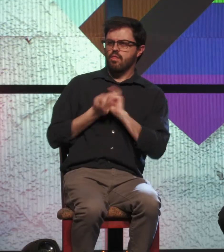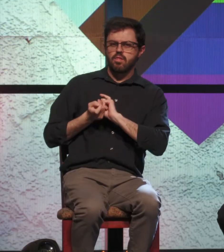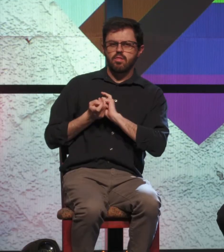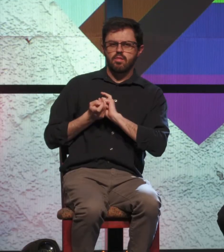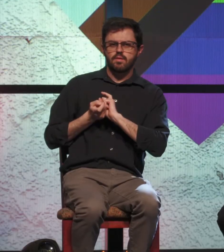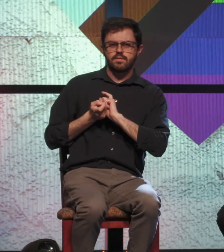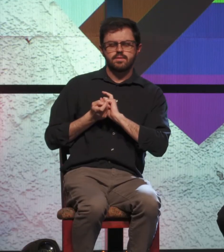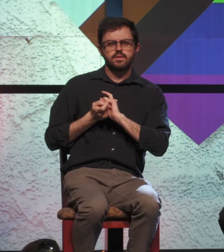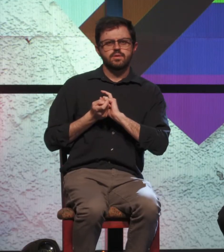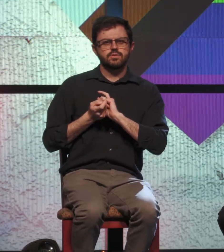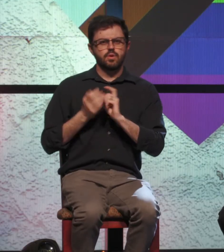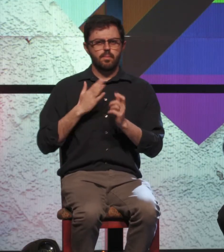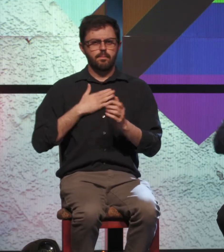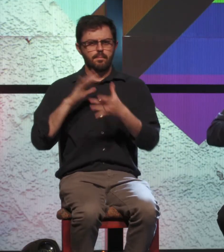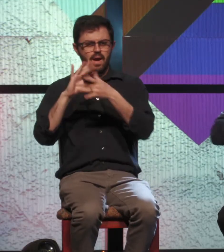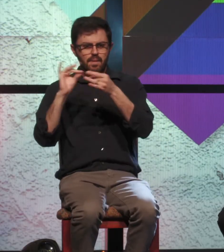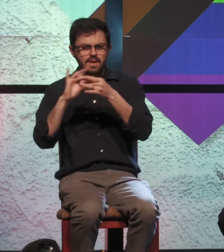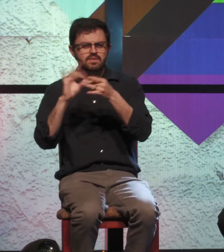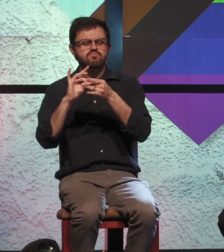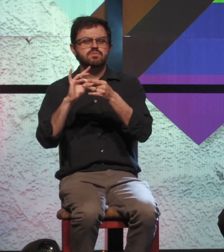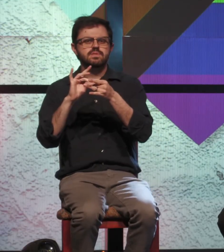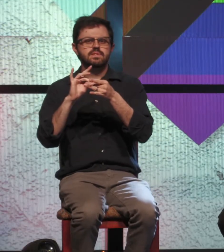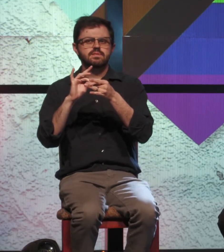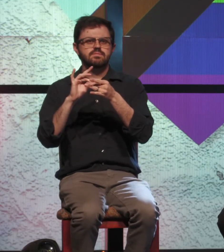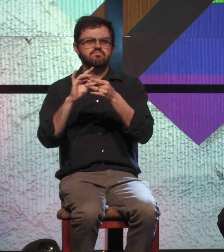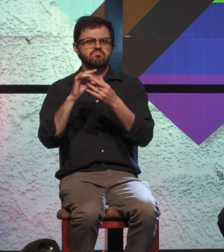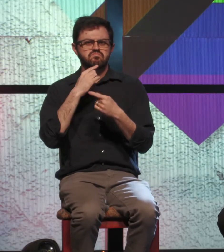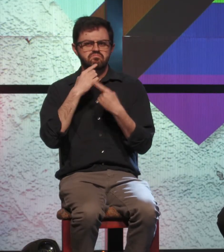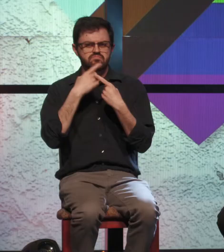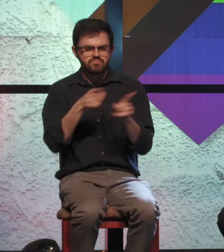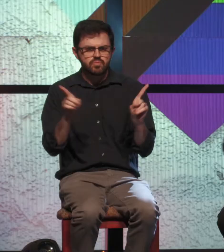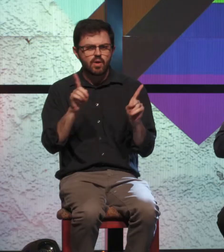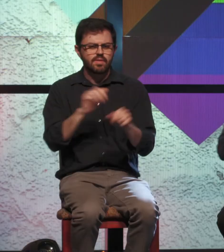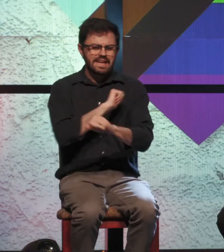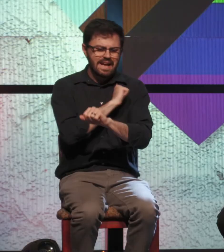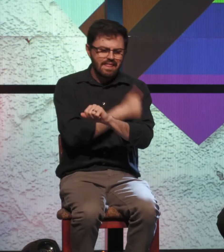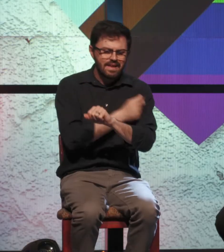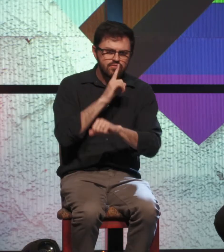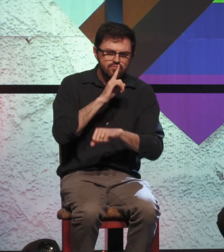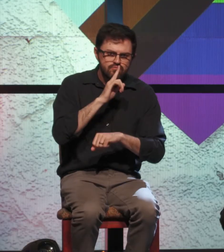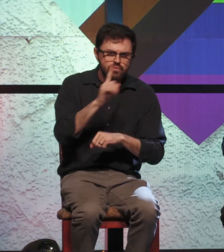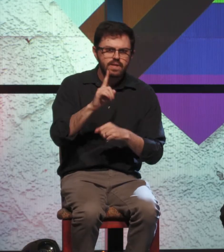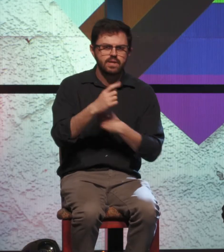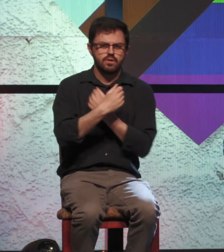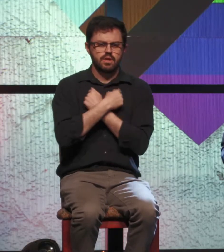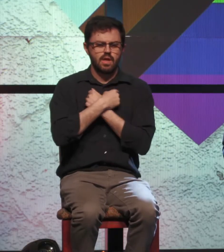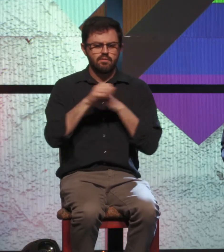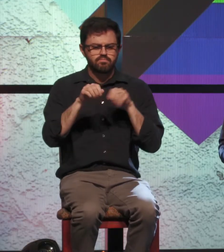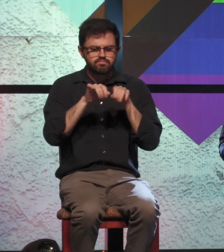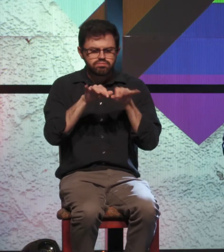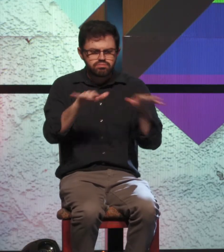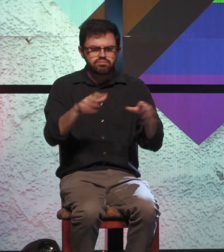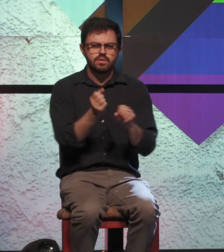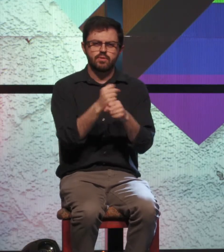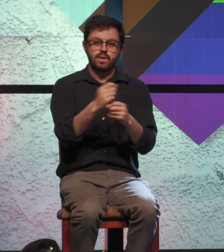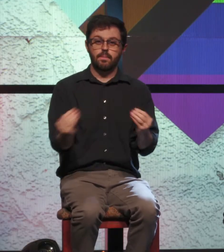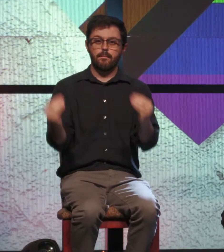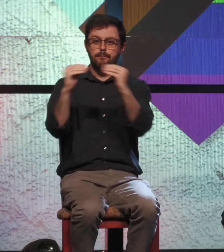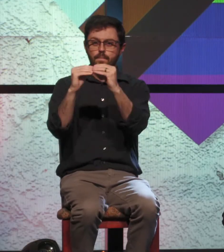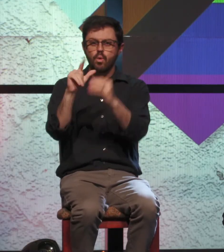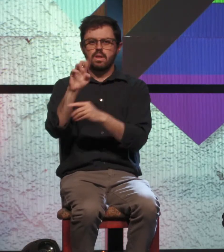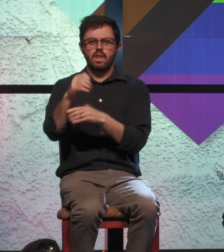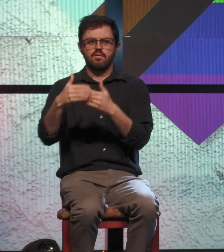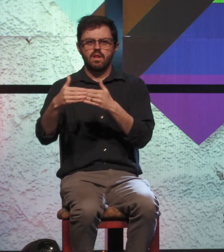genuine love does what? It creates more love. It generates love. It's generative. It's a creative act. And that when